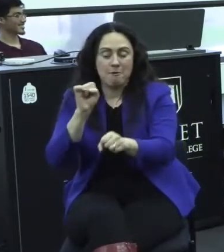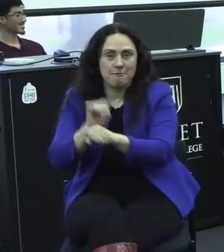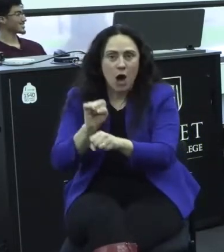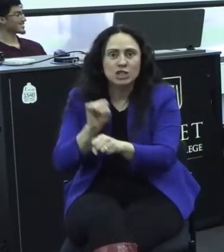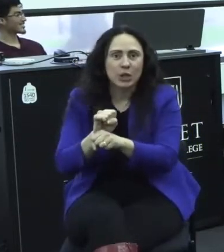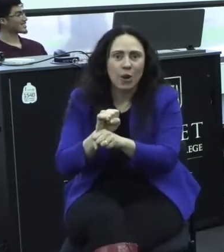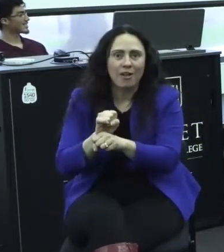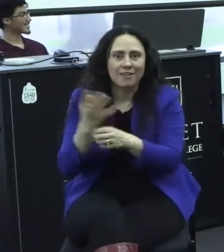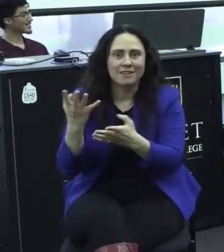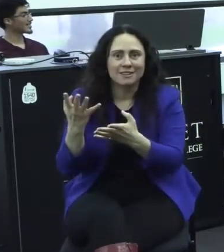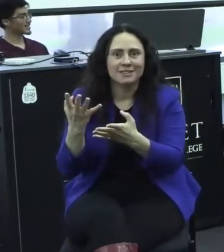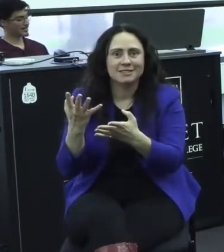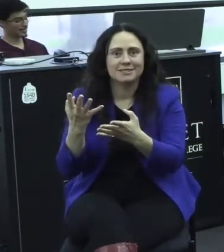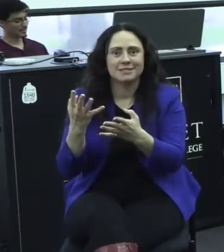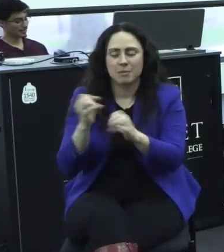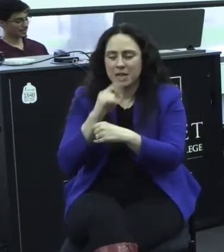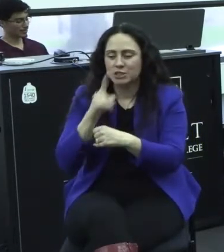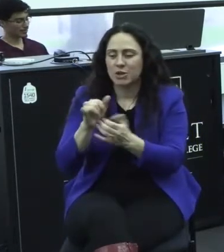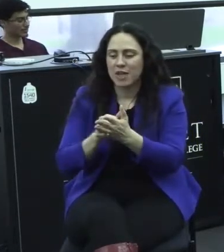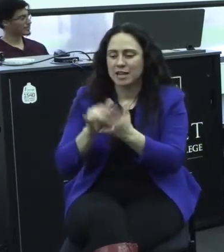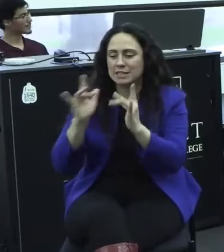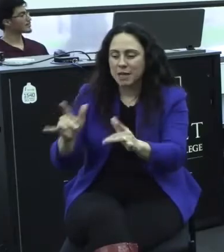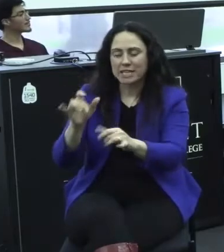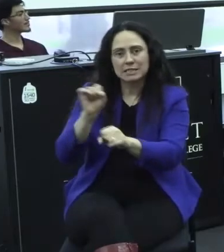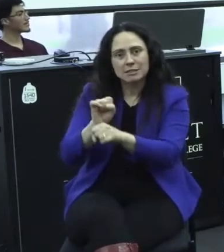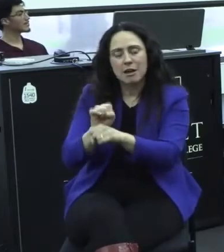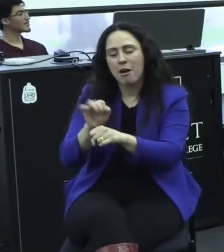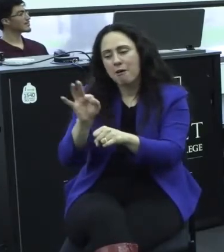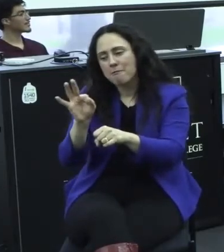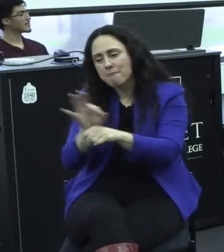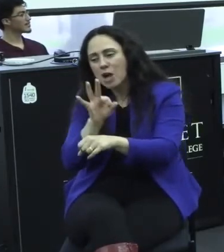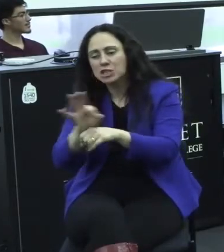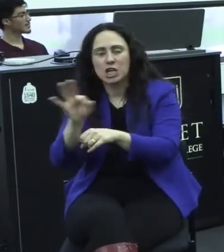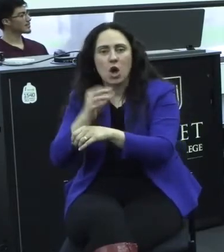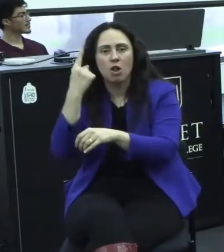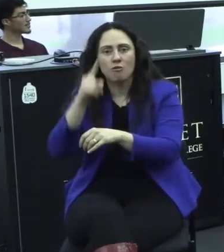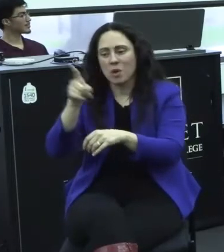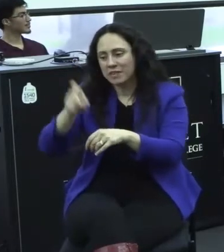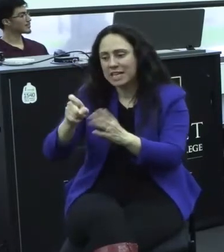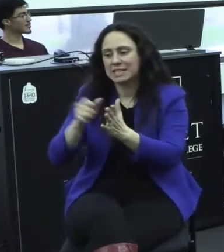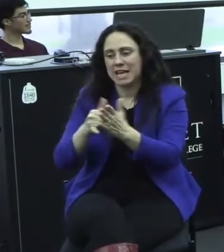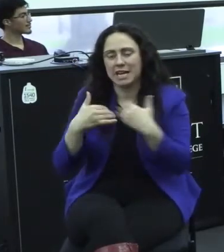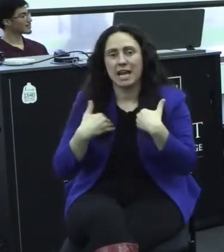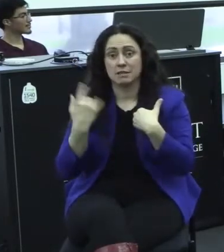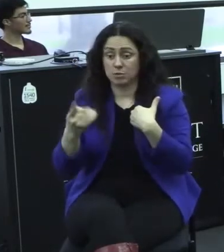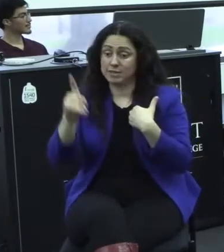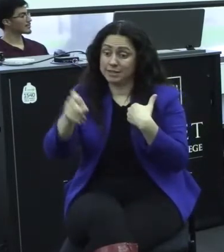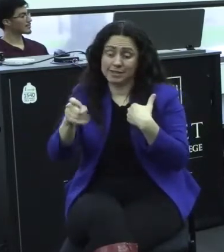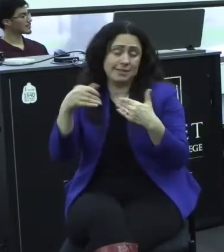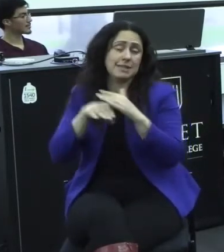That space is functional for the needs that it has, and one of those needs is